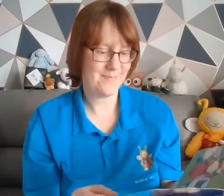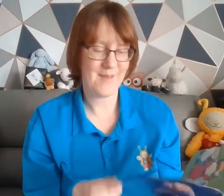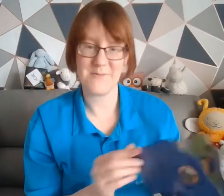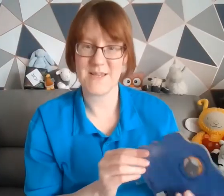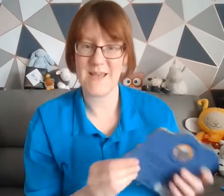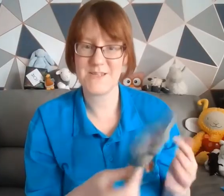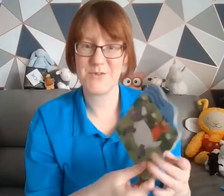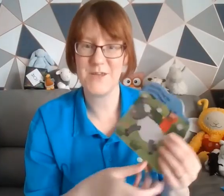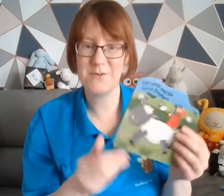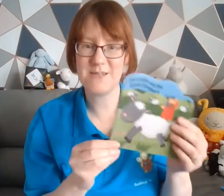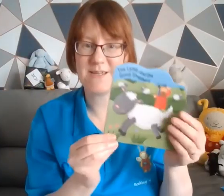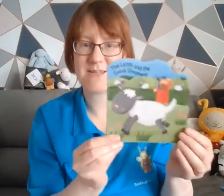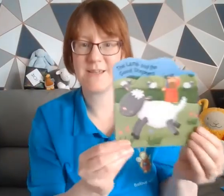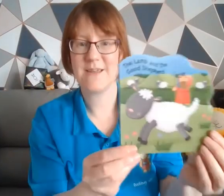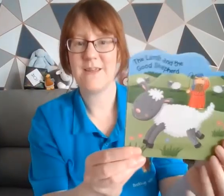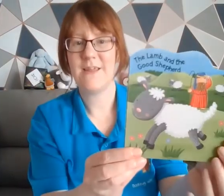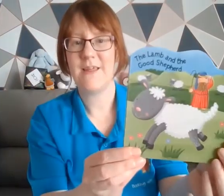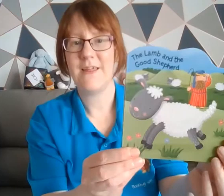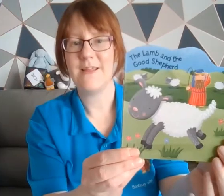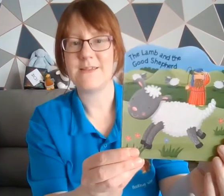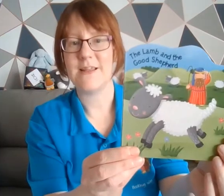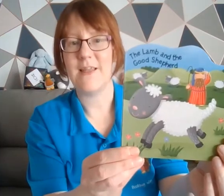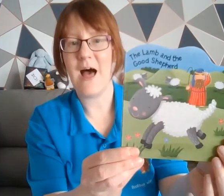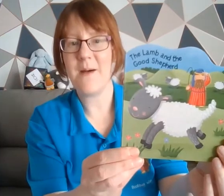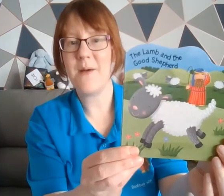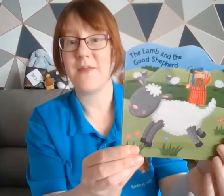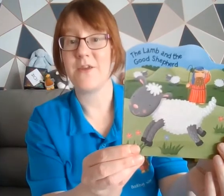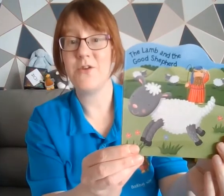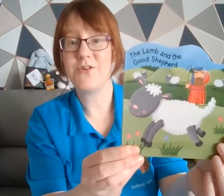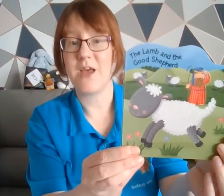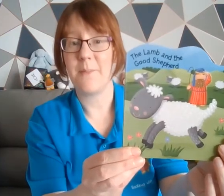That was a nice story, wasn't it? It's the lamb and the good shepherd.